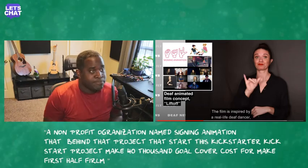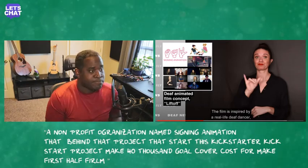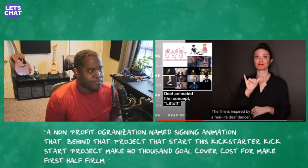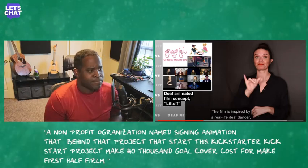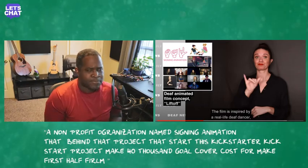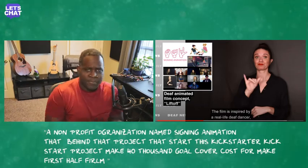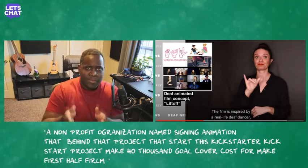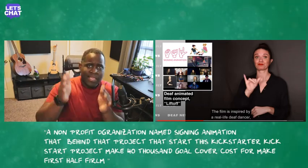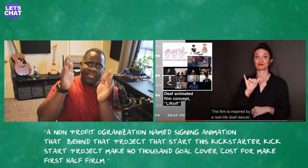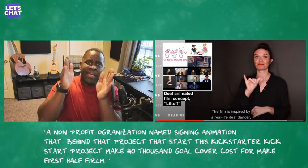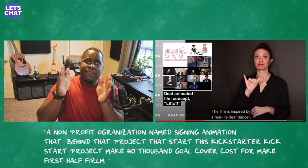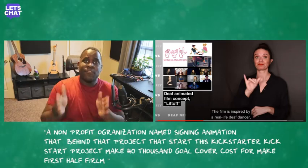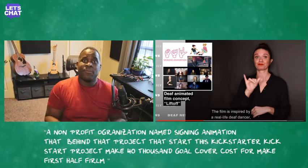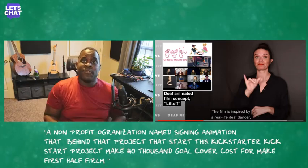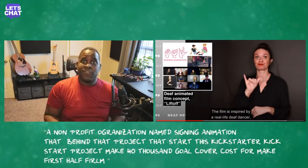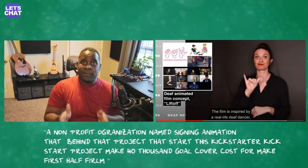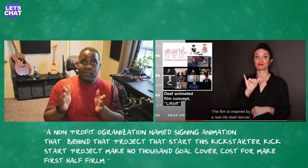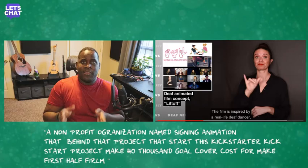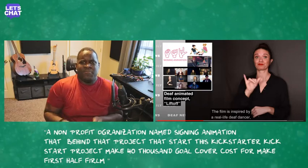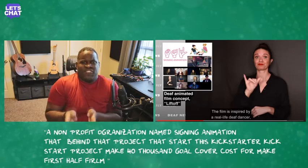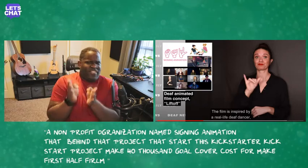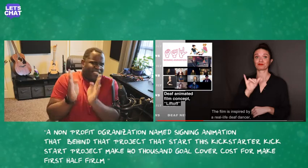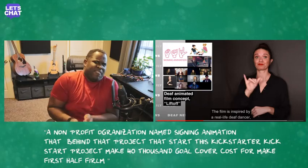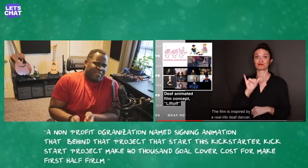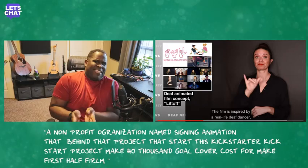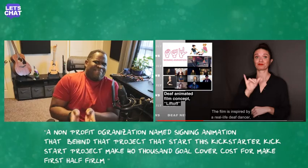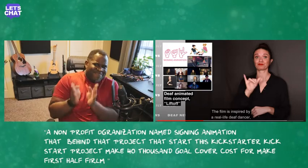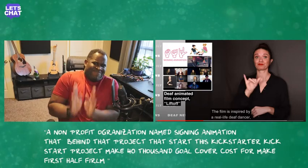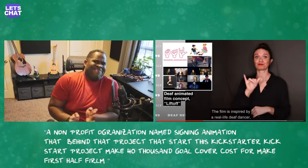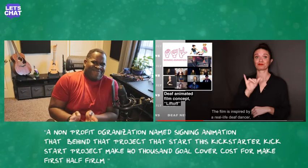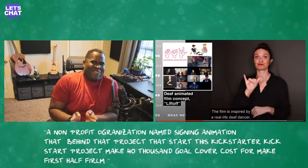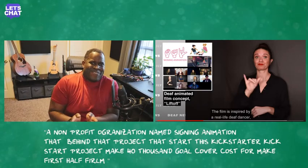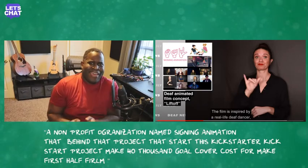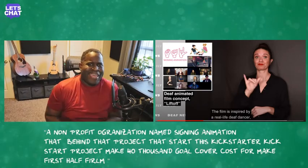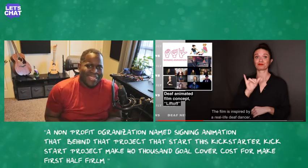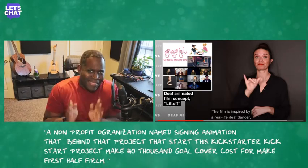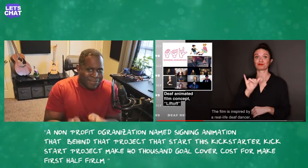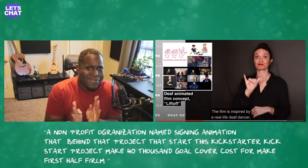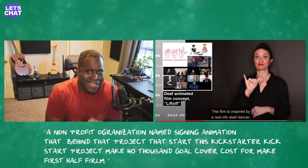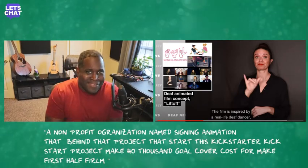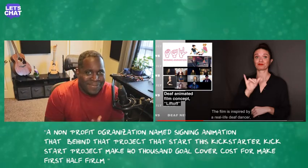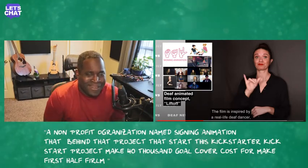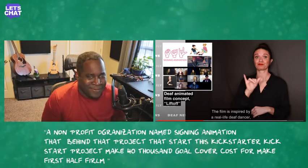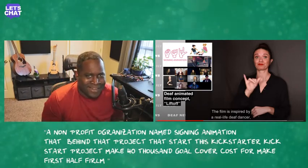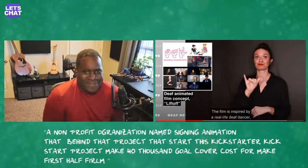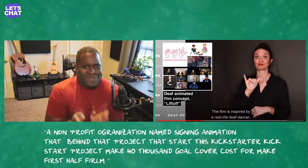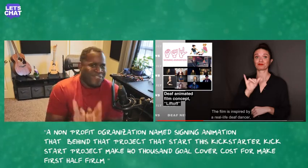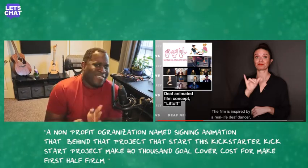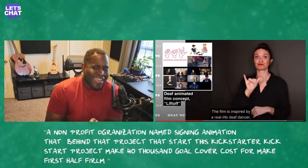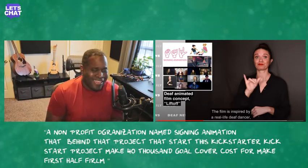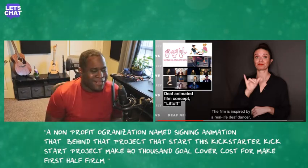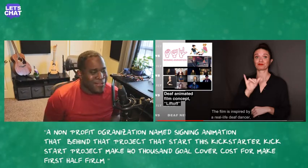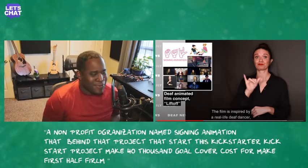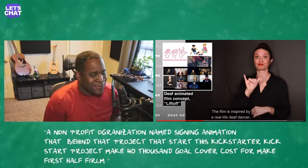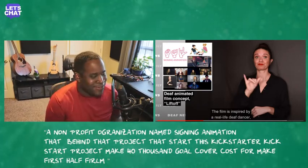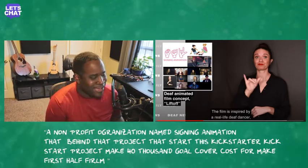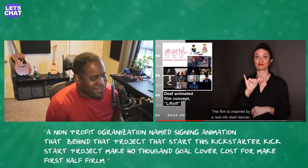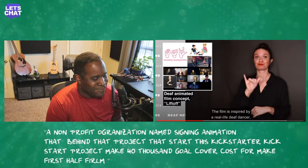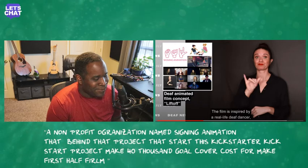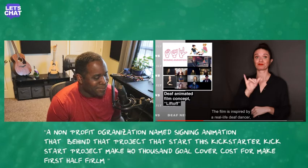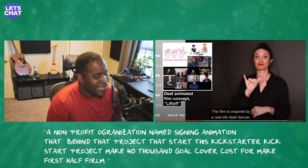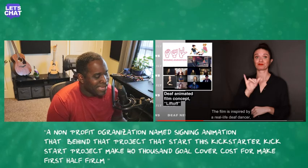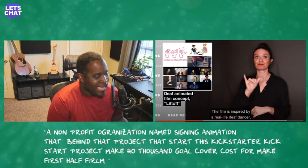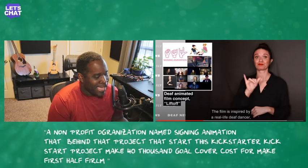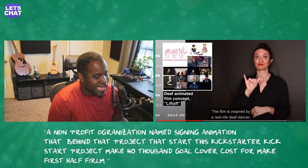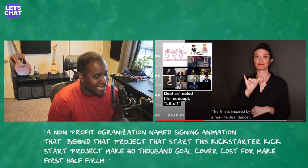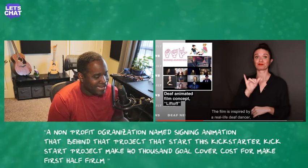film, not first person, but she says it like first cut. I'm saying something different here. First cut, the first cut of the